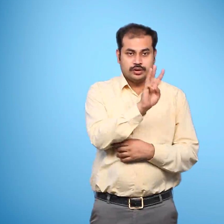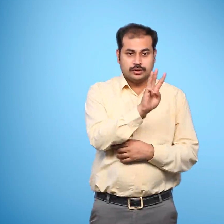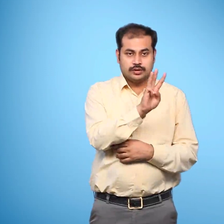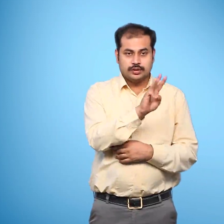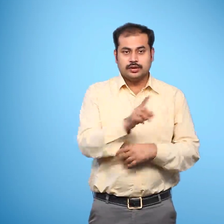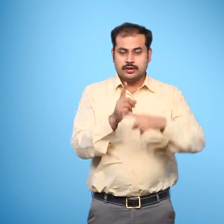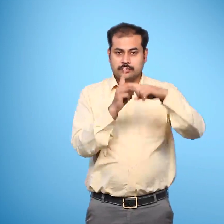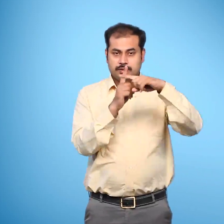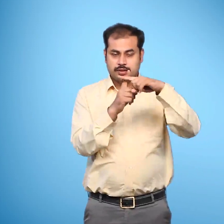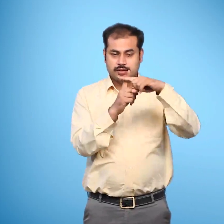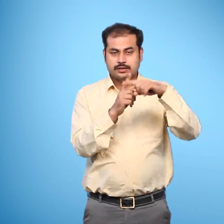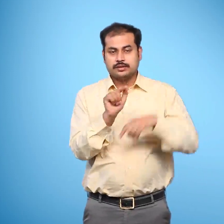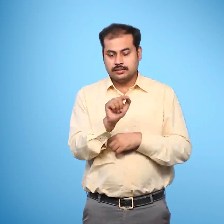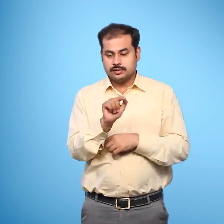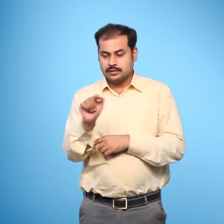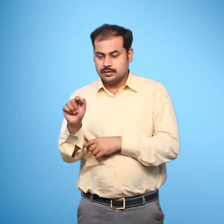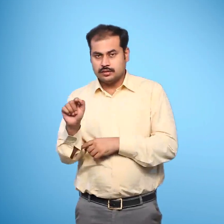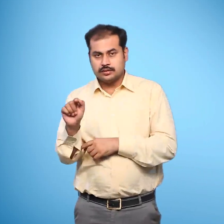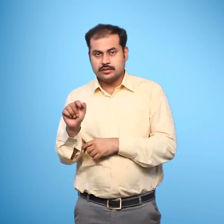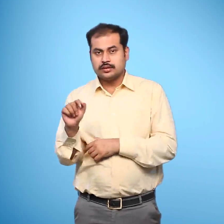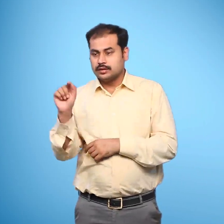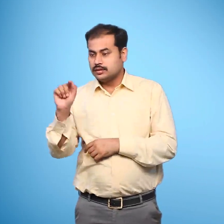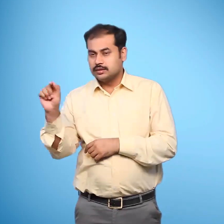23 plus dash is equal to 30.